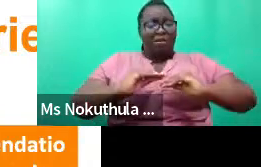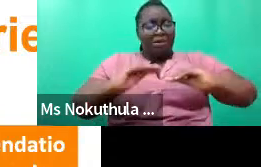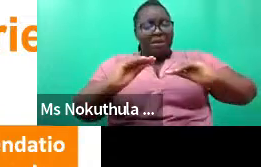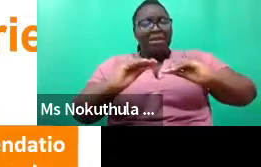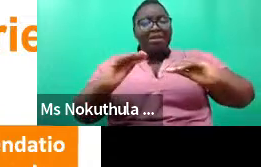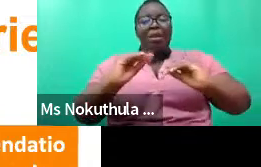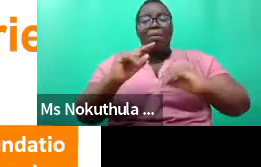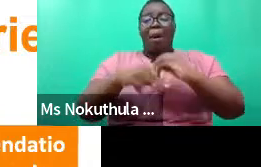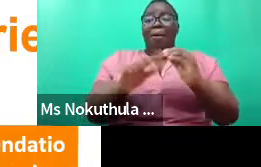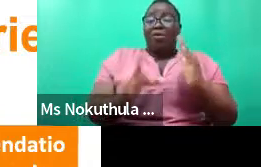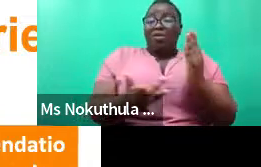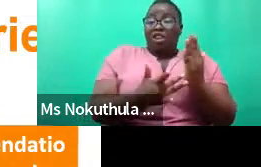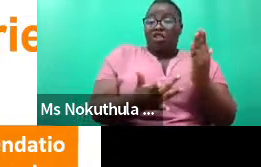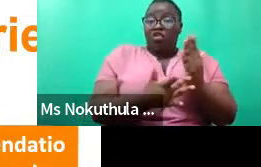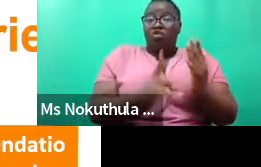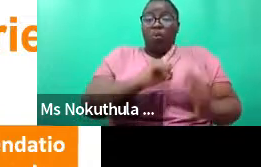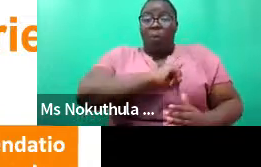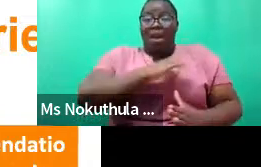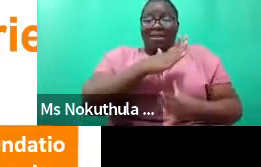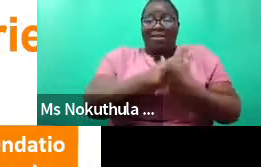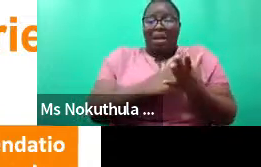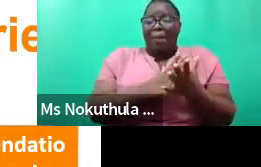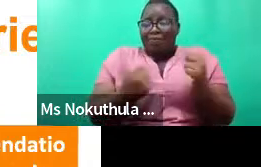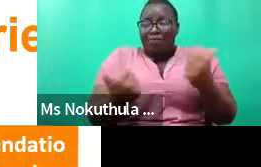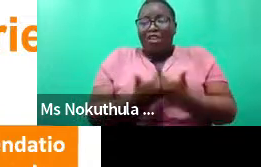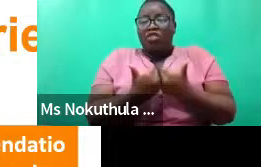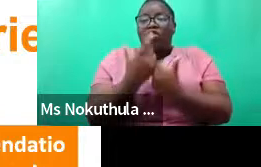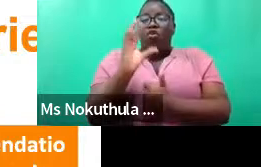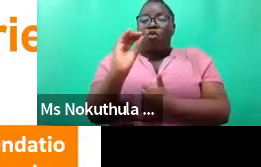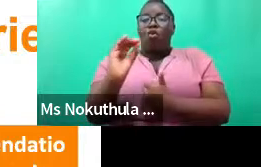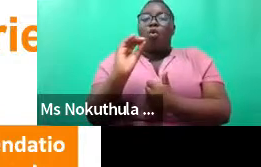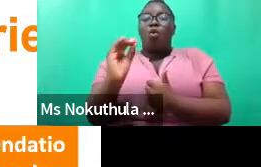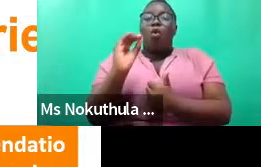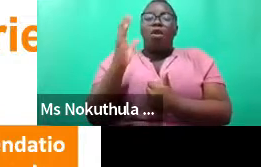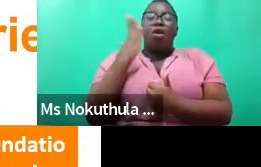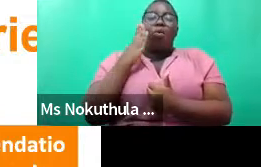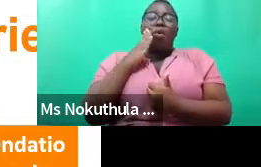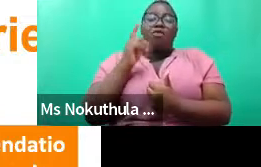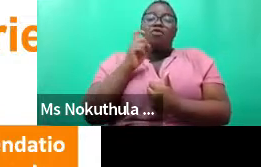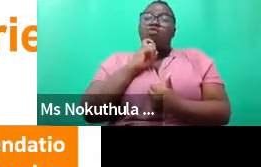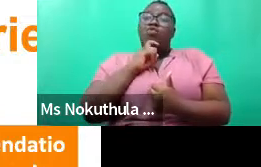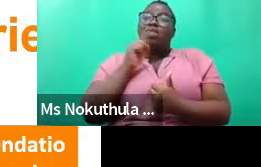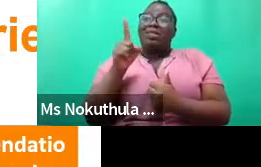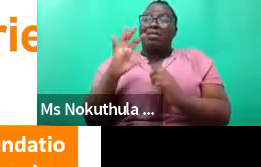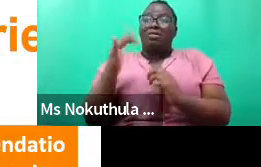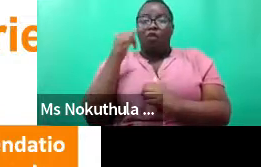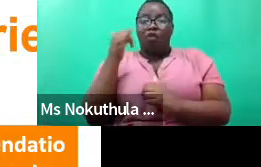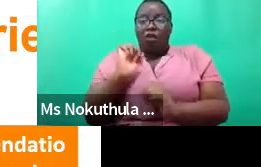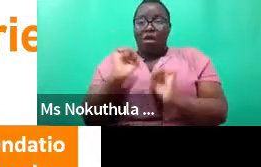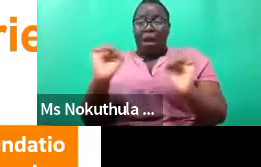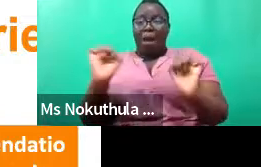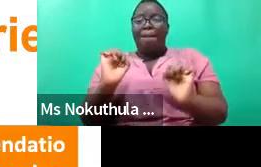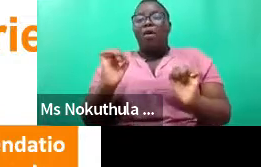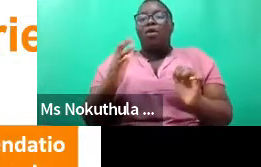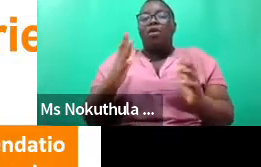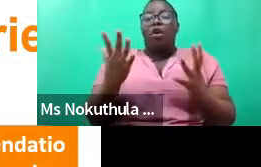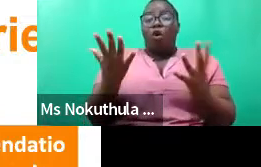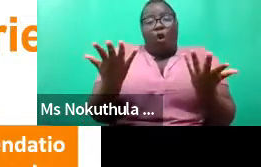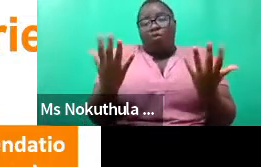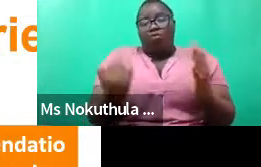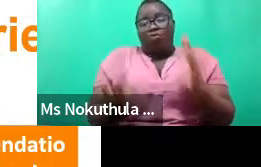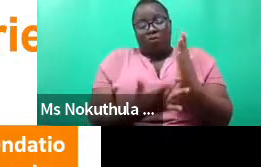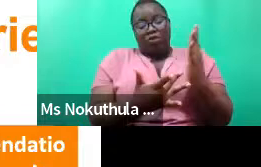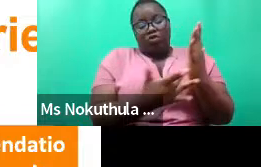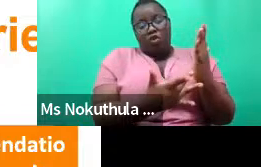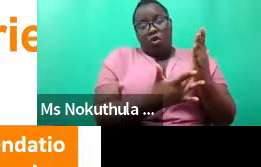struggling to operate cell phones. So they will need those programs in order for them to be able to use technology and not